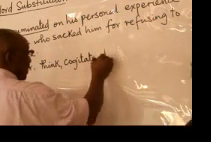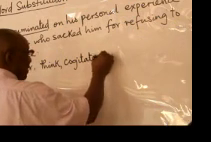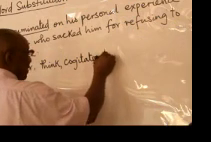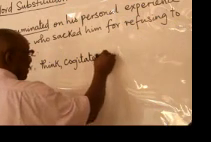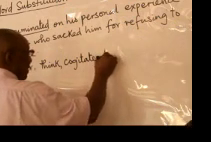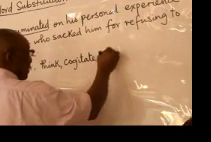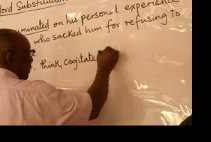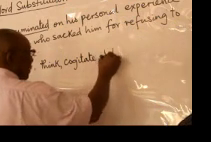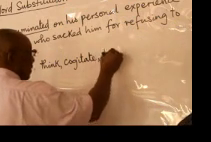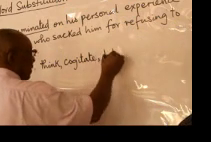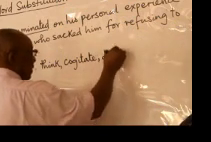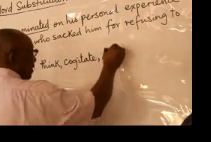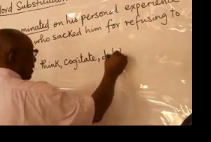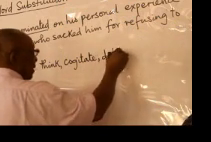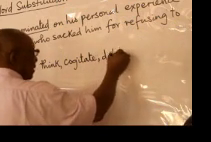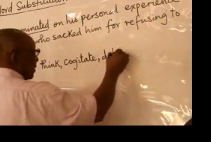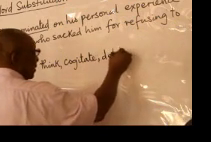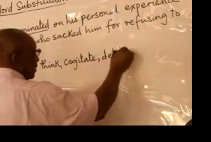deliberate,